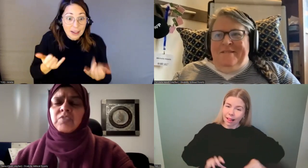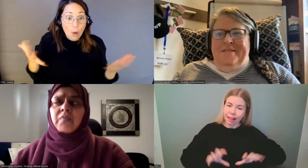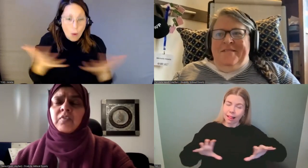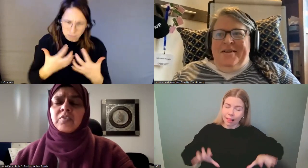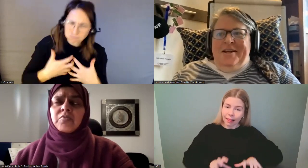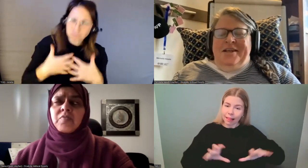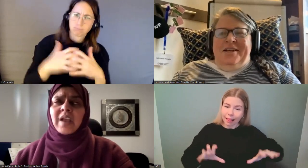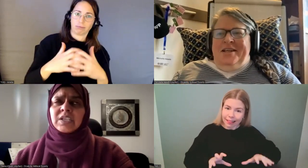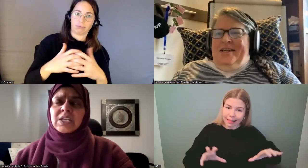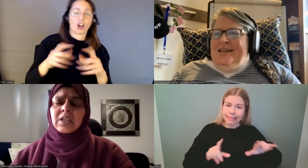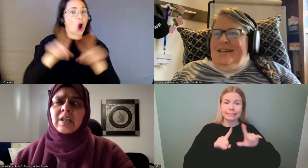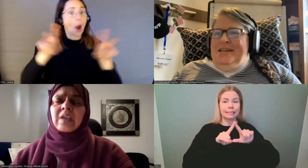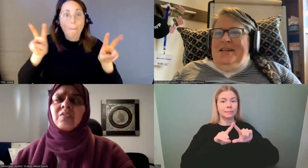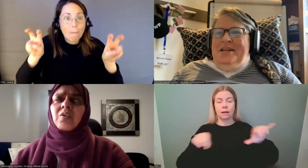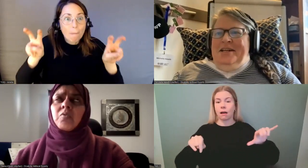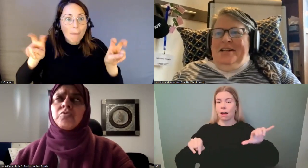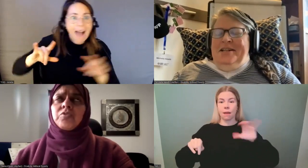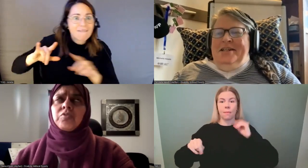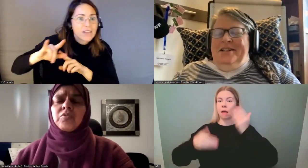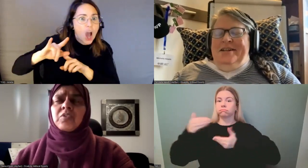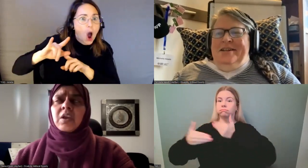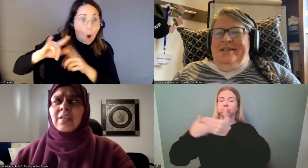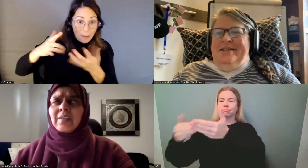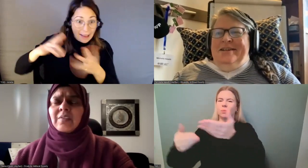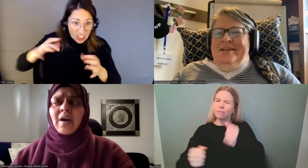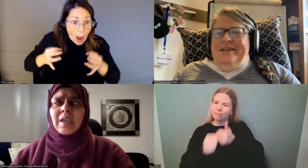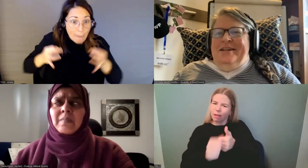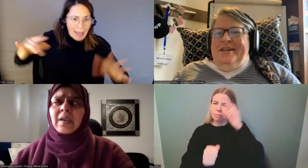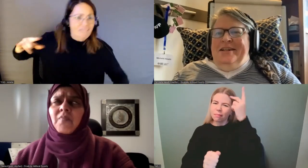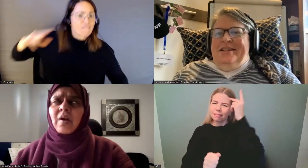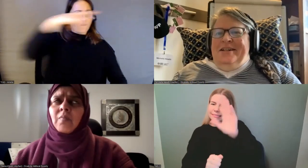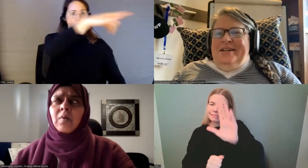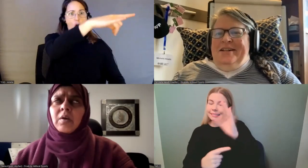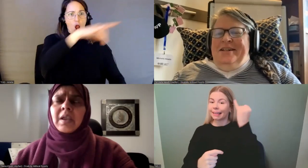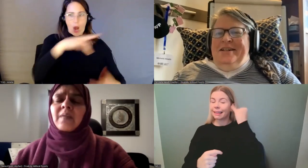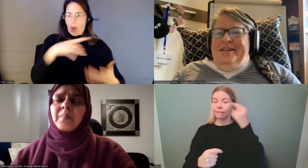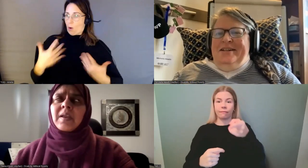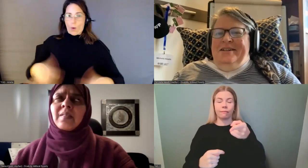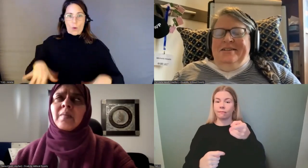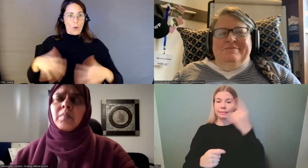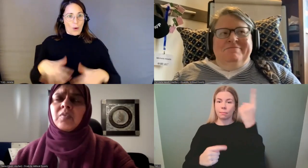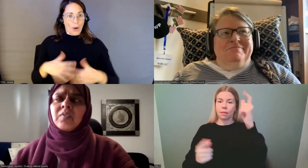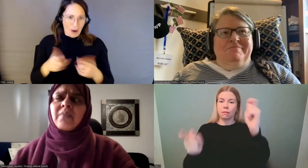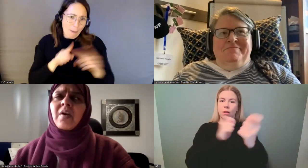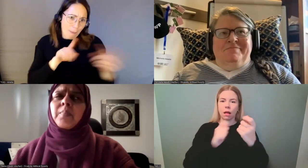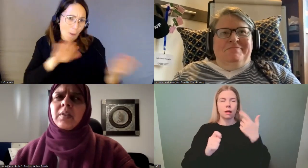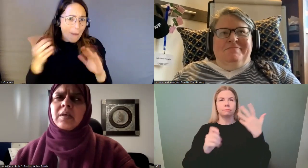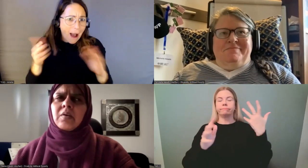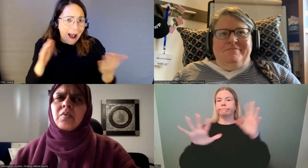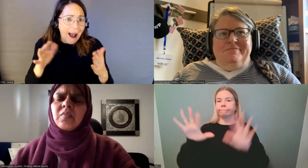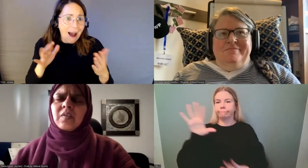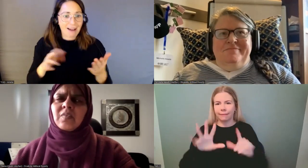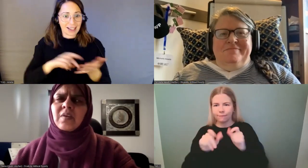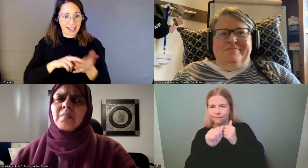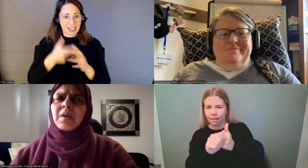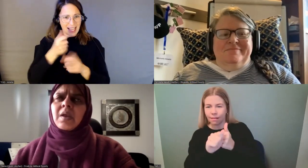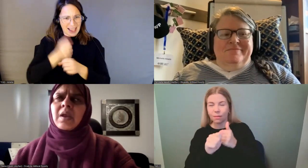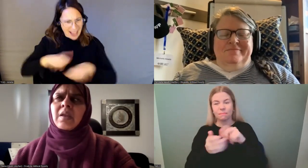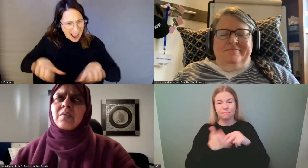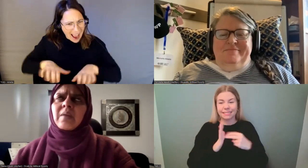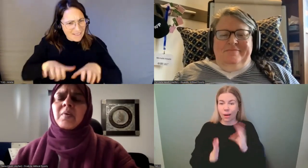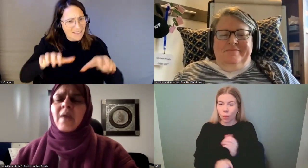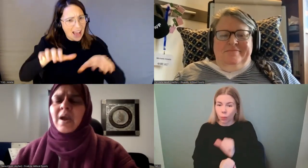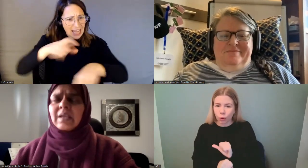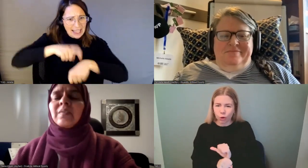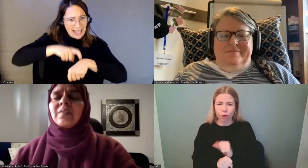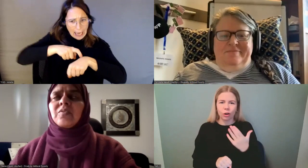in whichever direction they so choose. The timing of our work has been at the mercy of our political system and